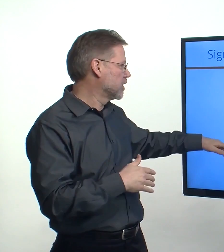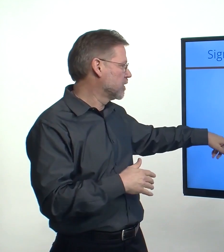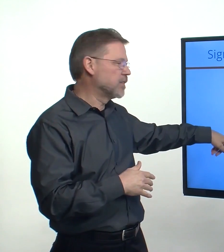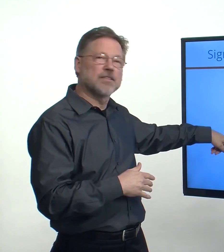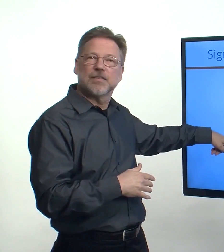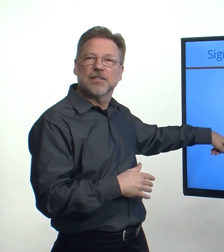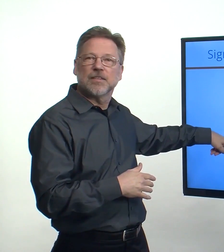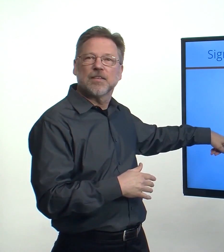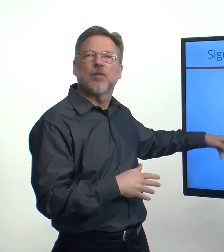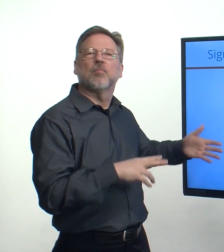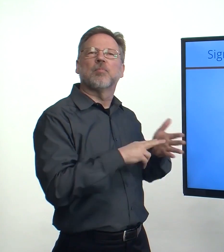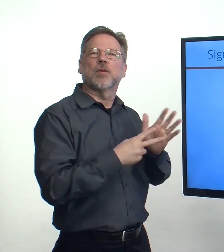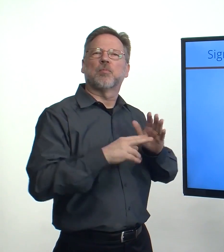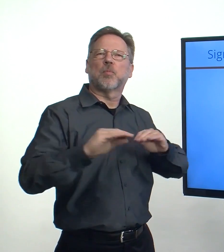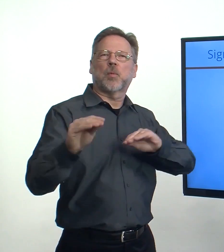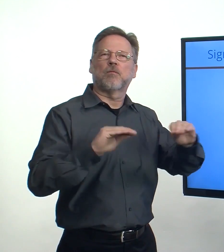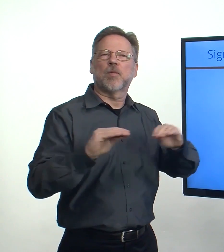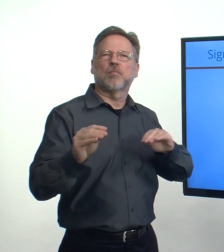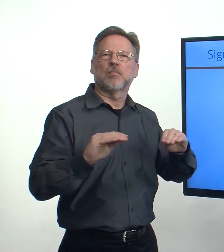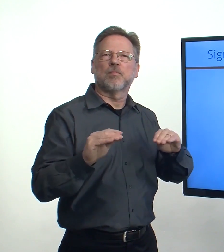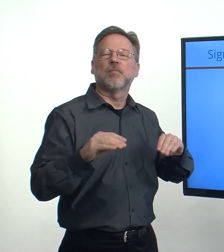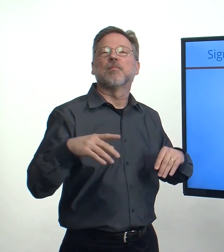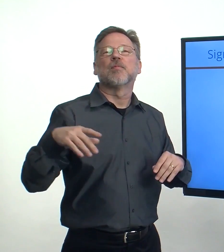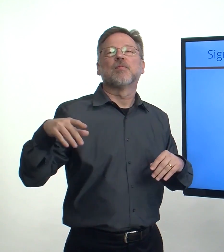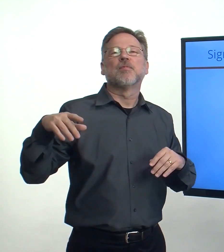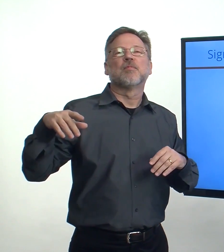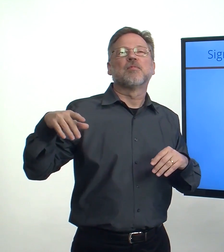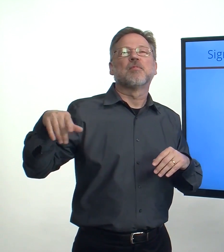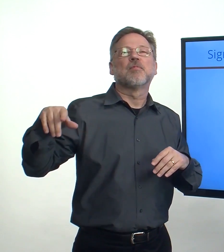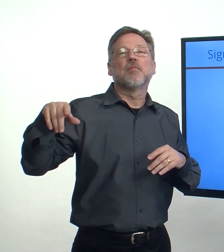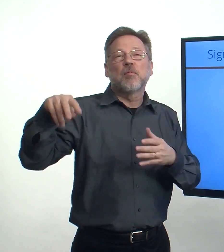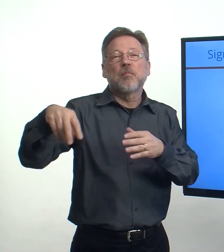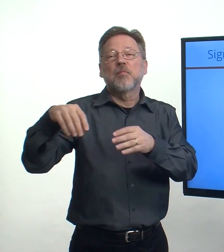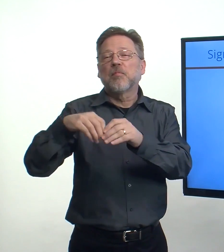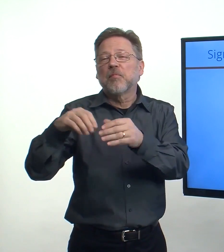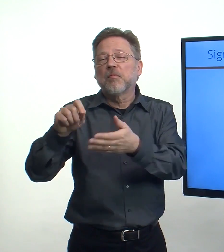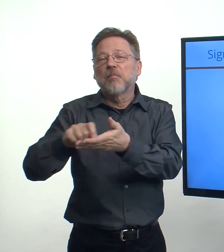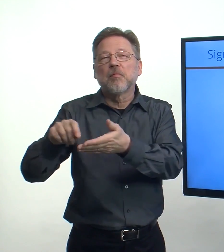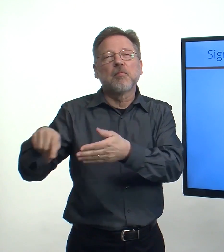Next, signation meant movement and is abbreviated sig.